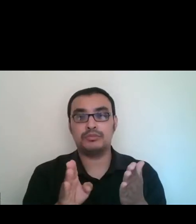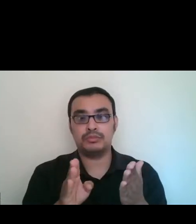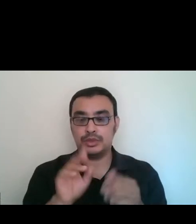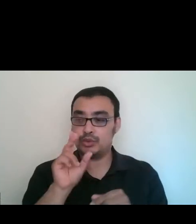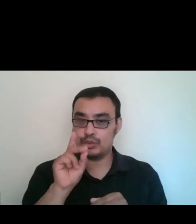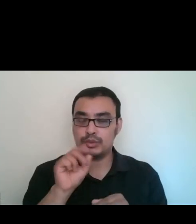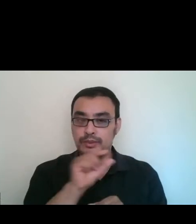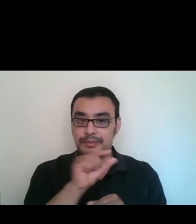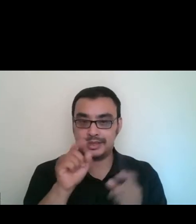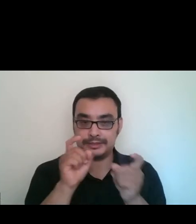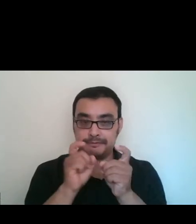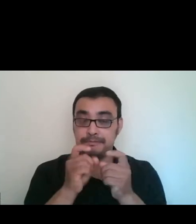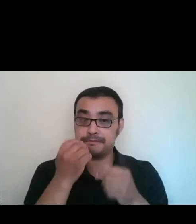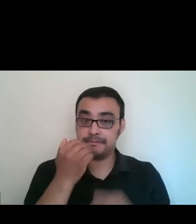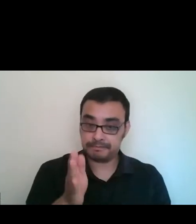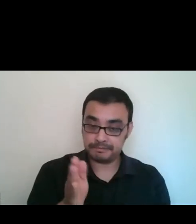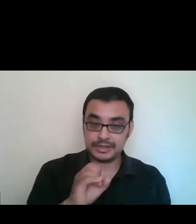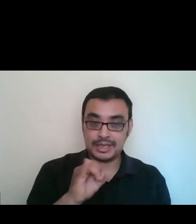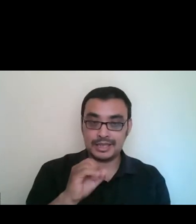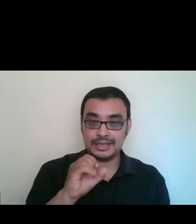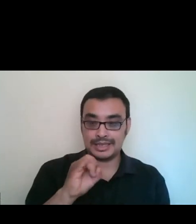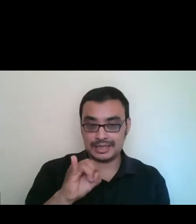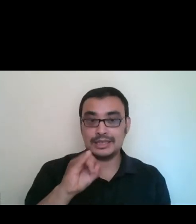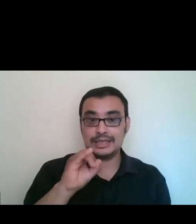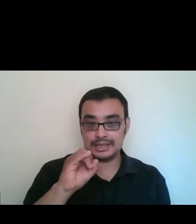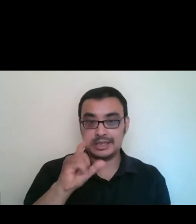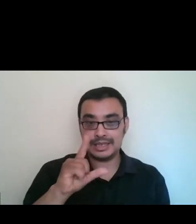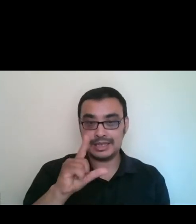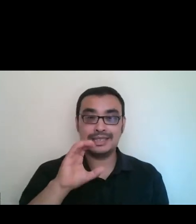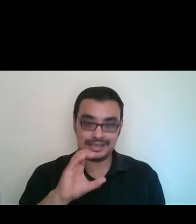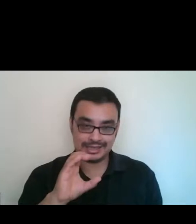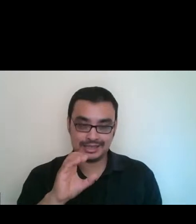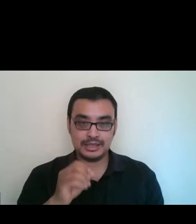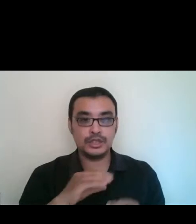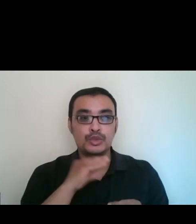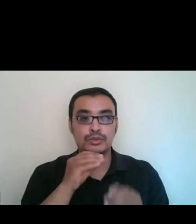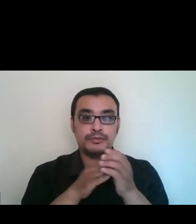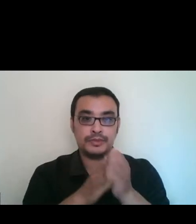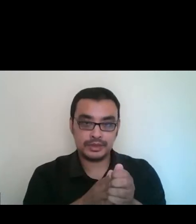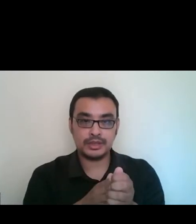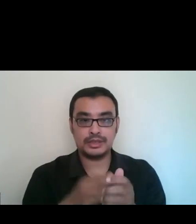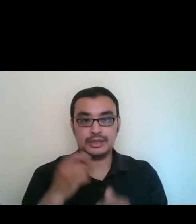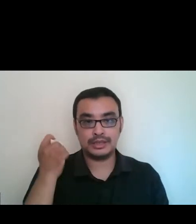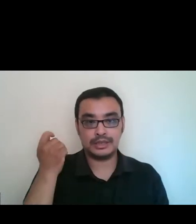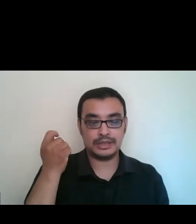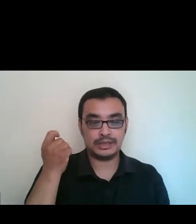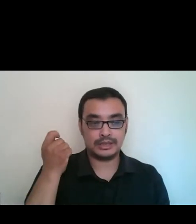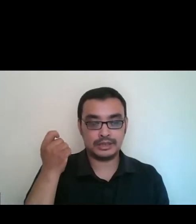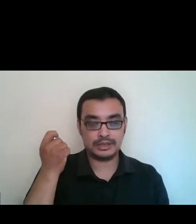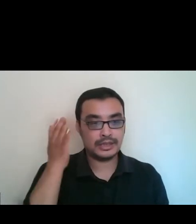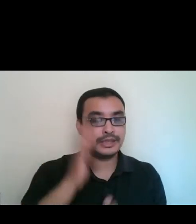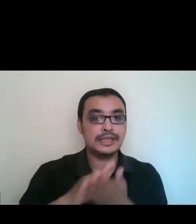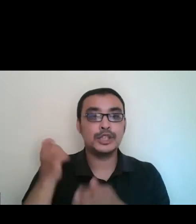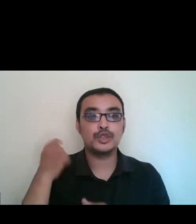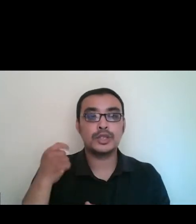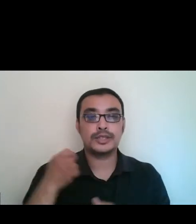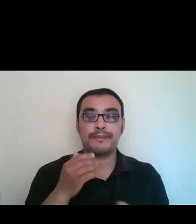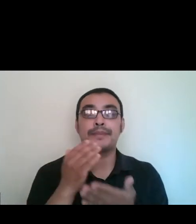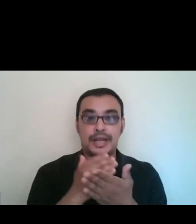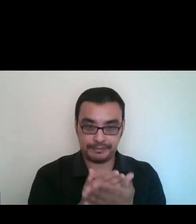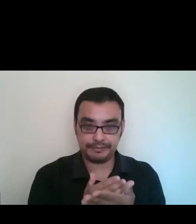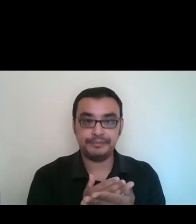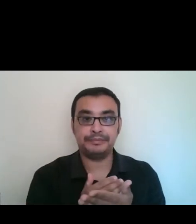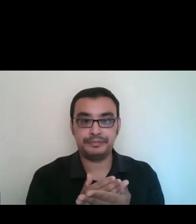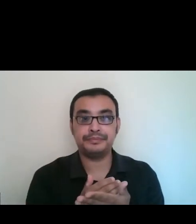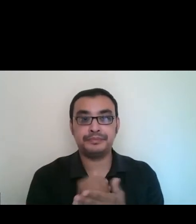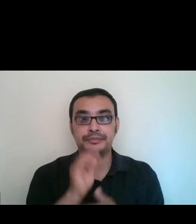of the session, that's the ILC Fellowship, Young Leaders Fellowship Program, I would double check one last